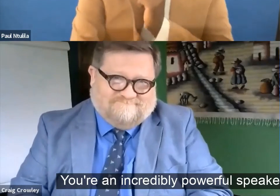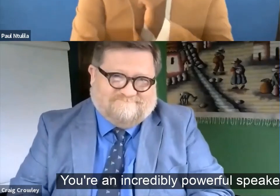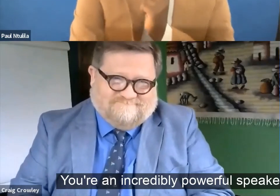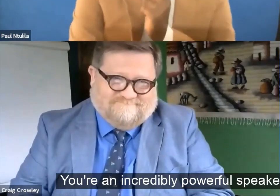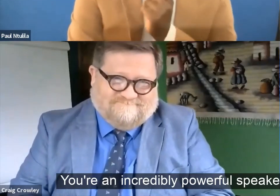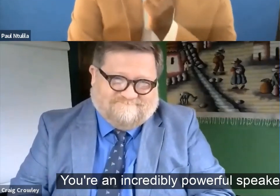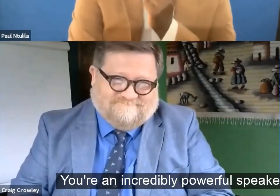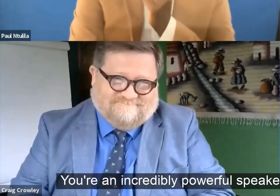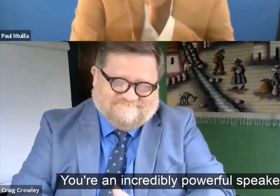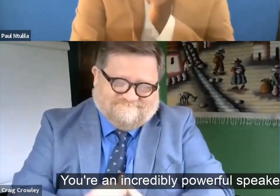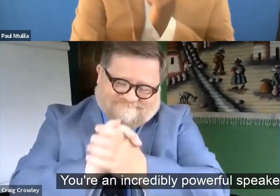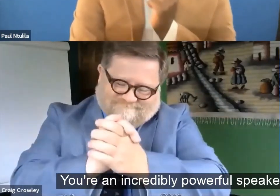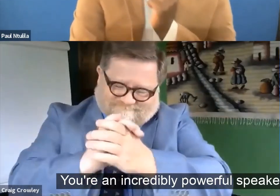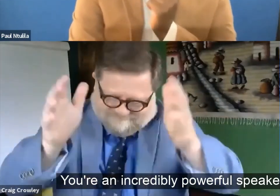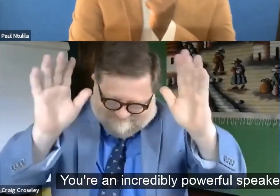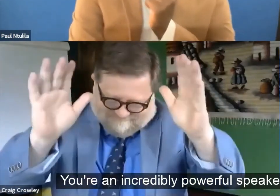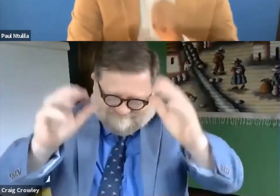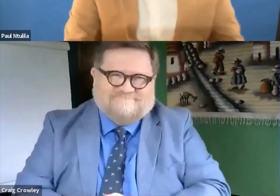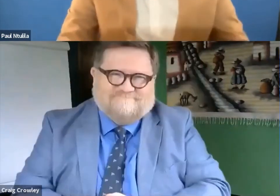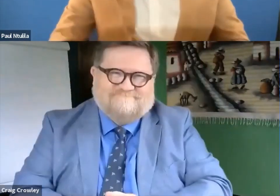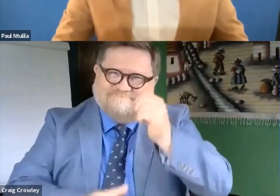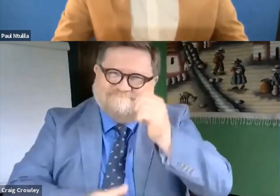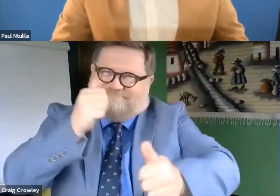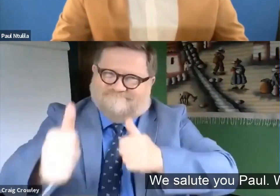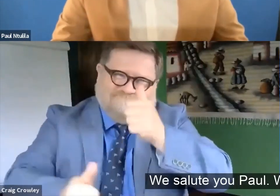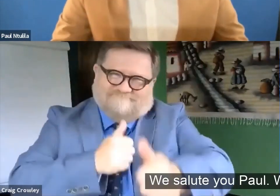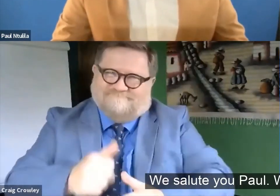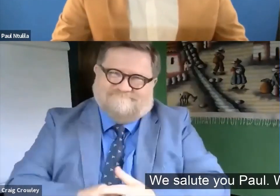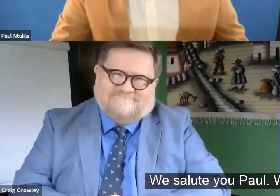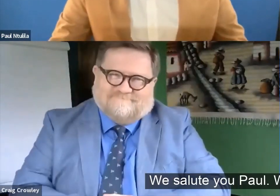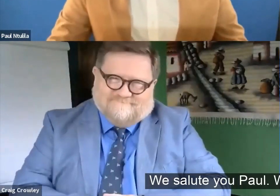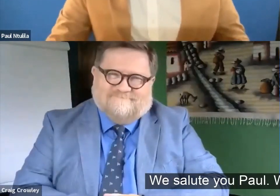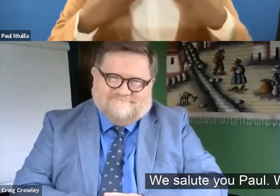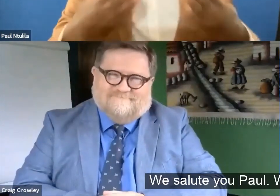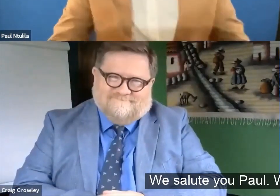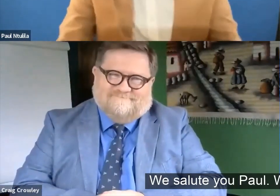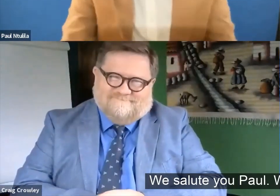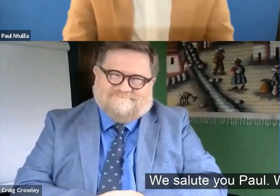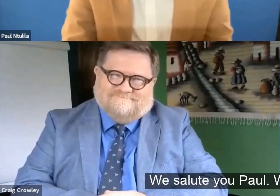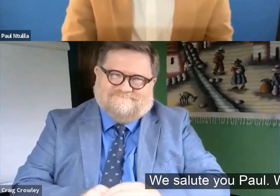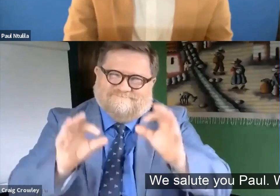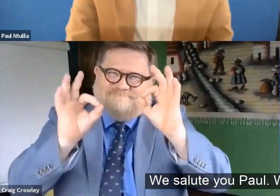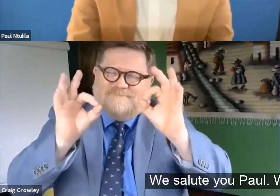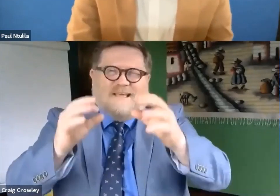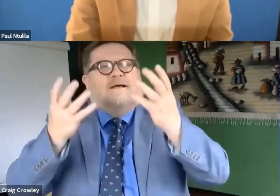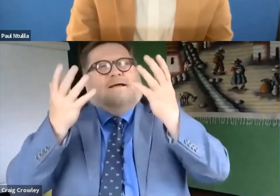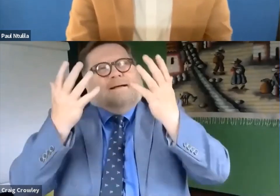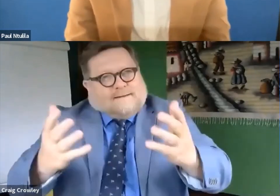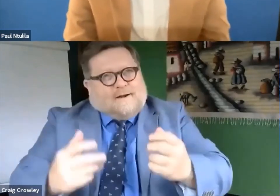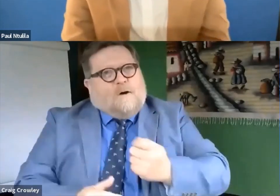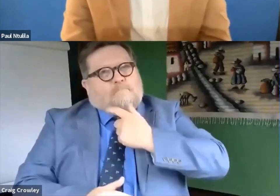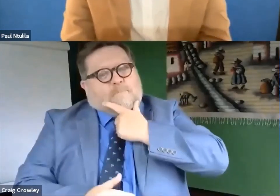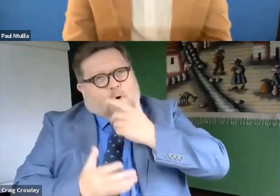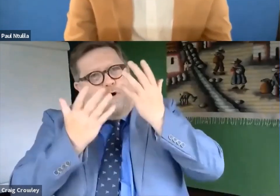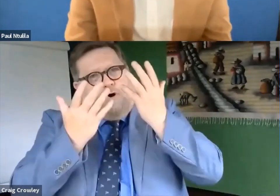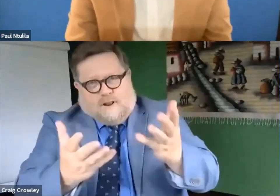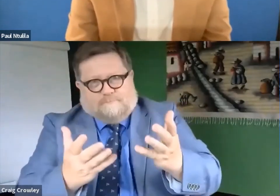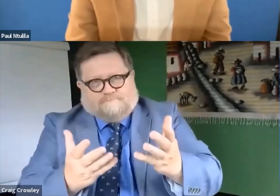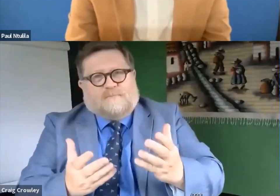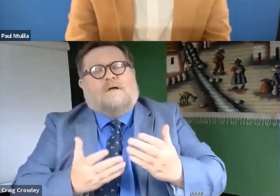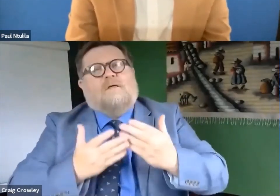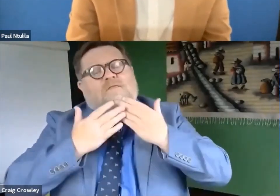speaker and you are a true force of change. Oh, we salute you, Paul. Wonderful. Thank you.